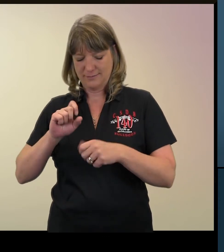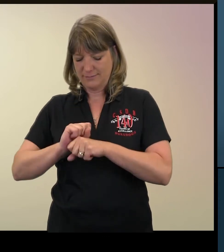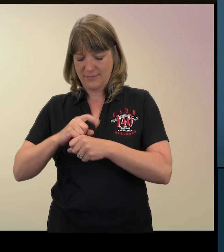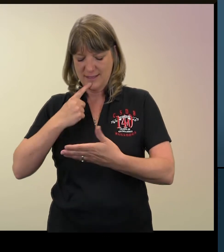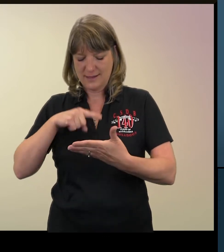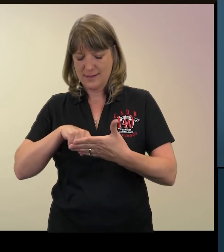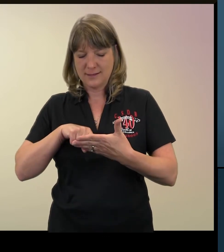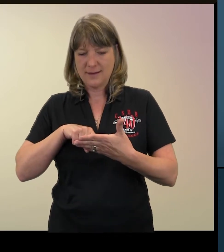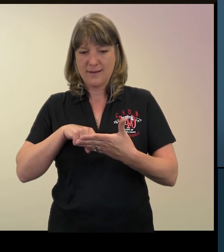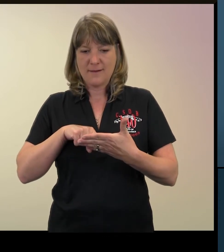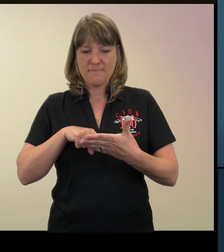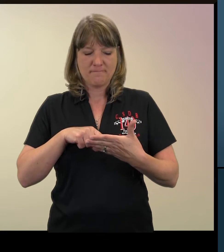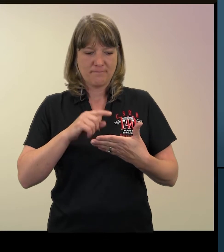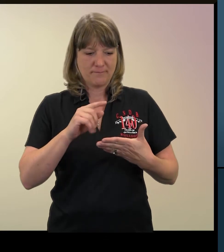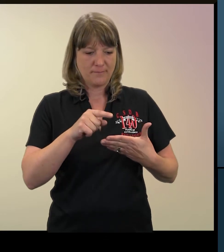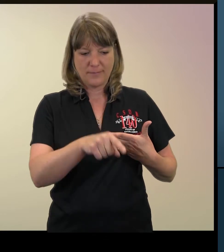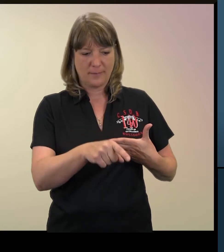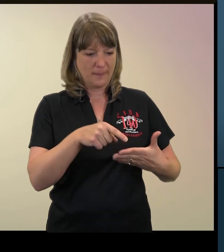the child to